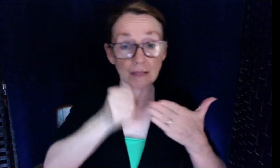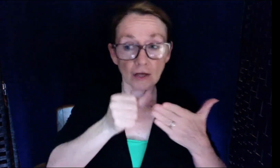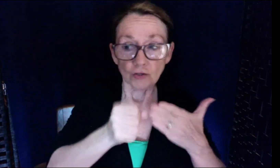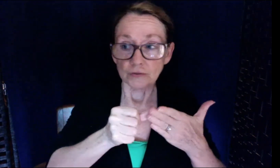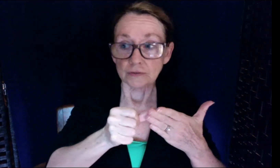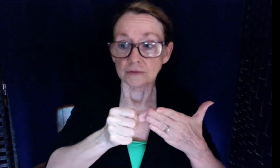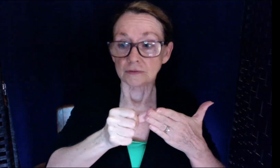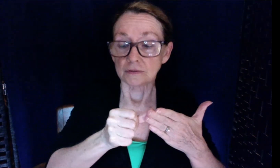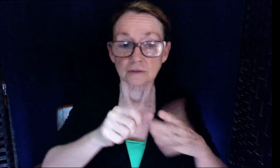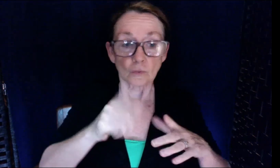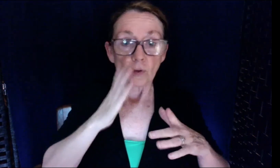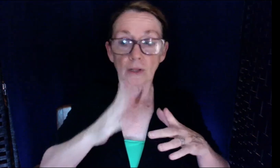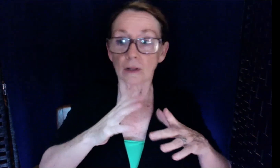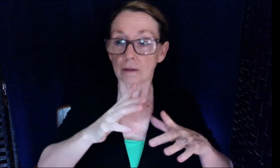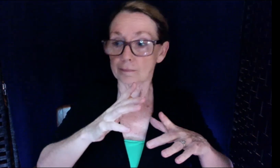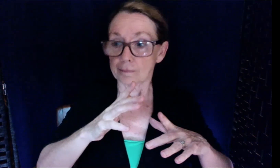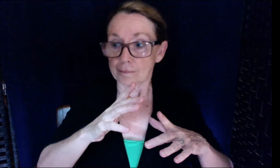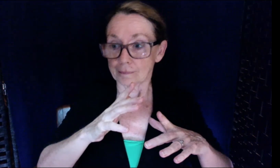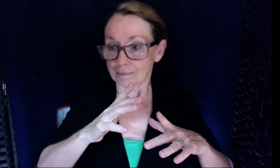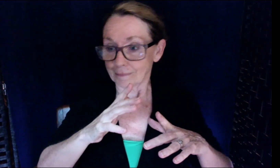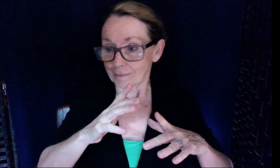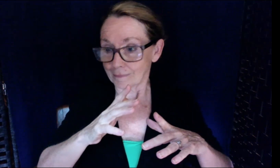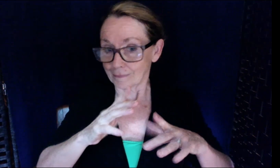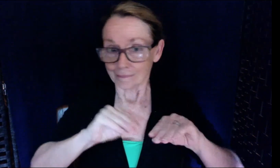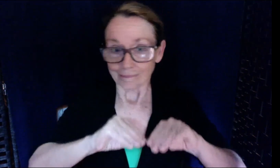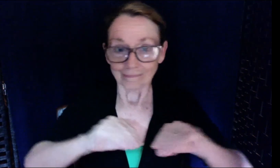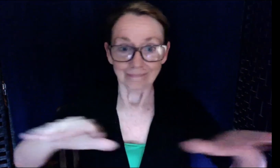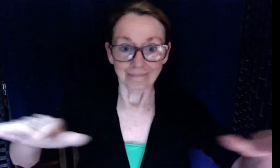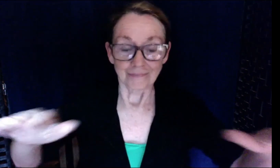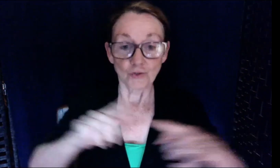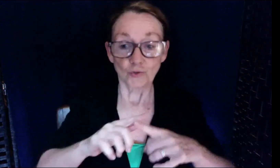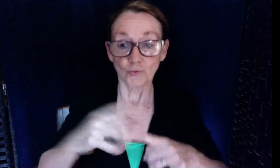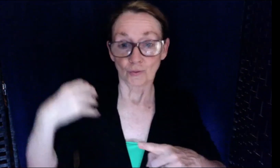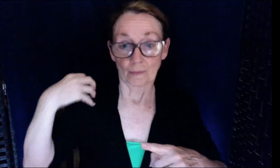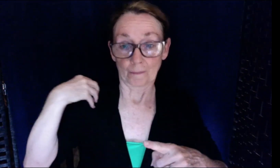various people on this committee will be sending to employers or potential employers.